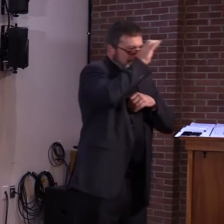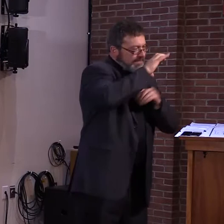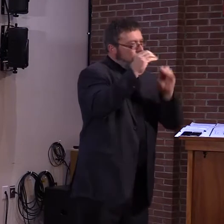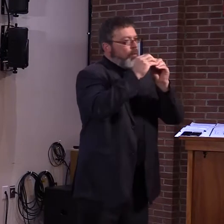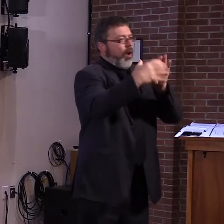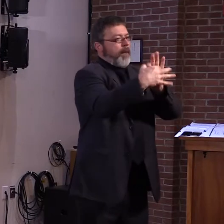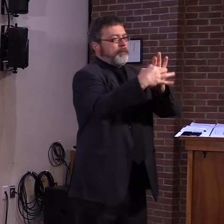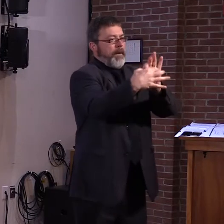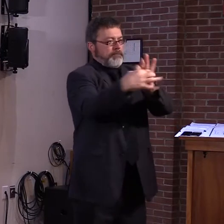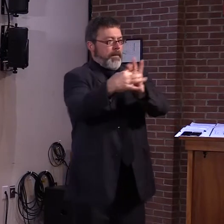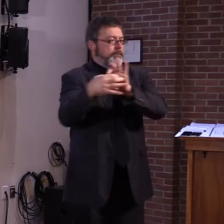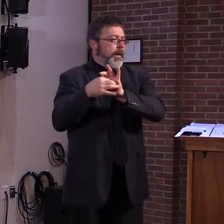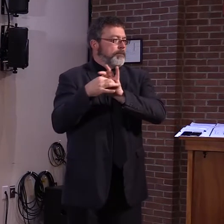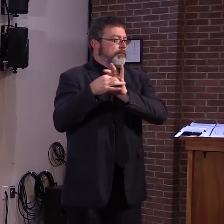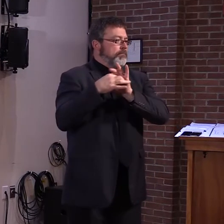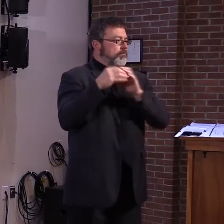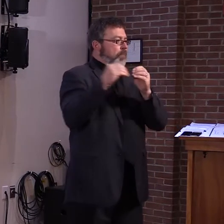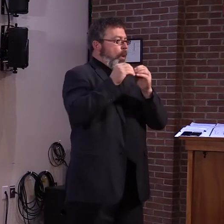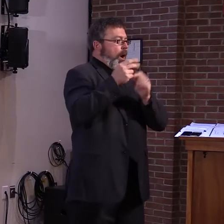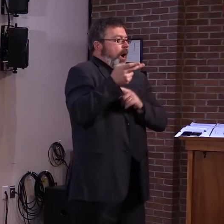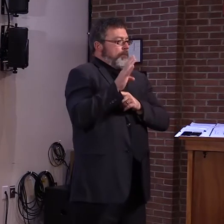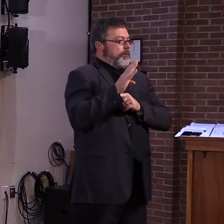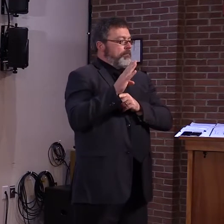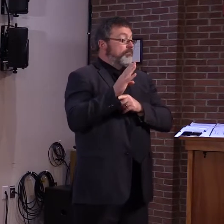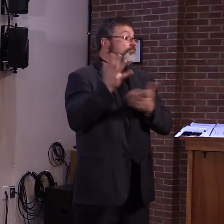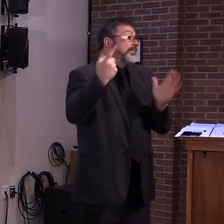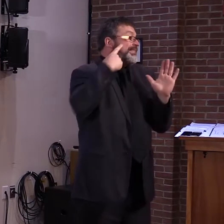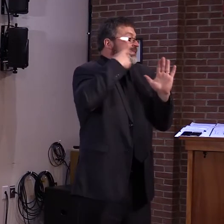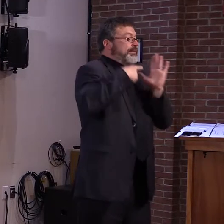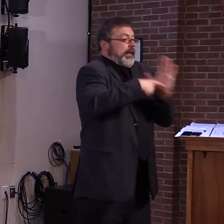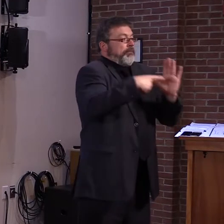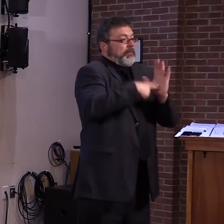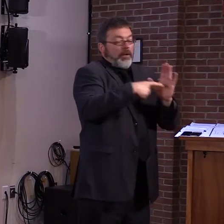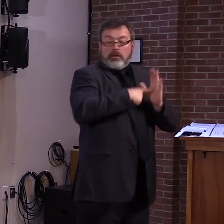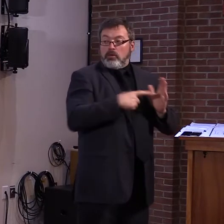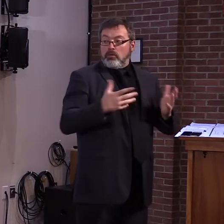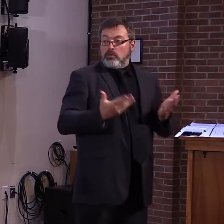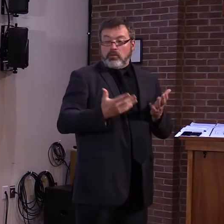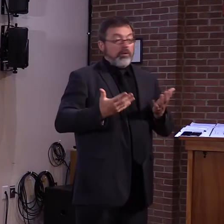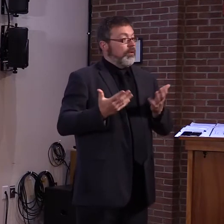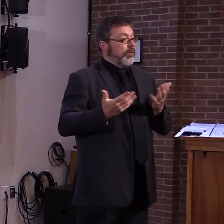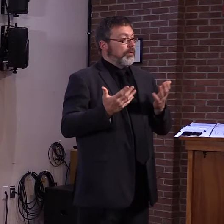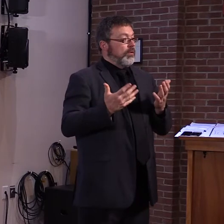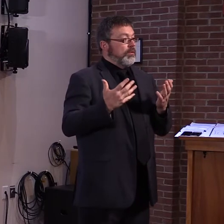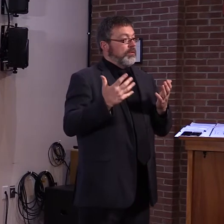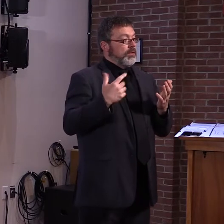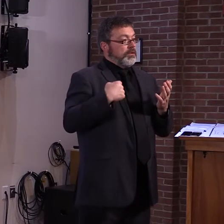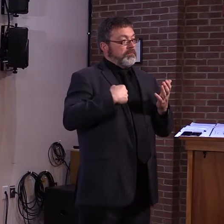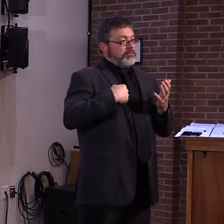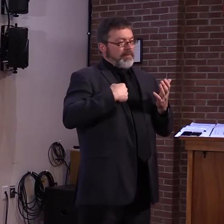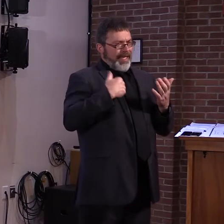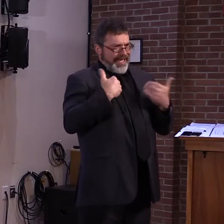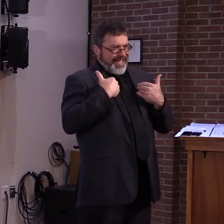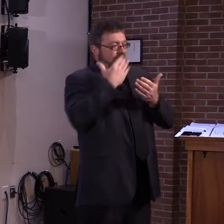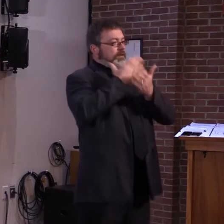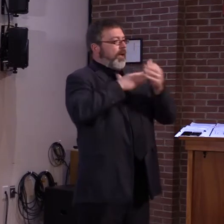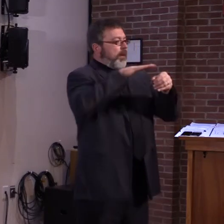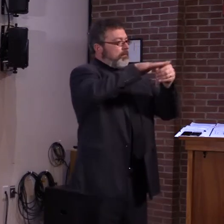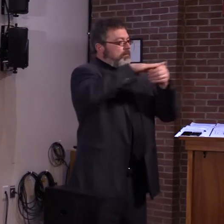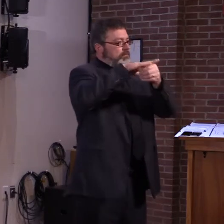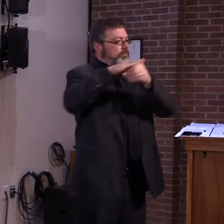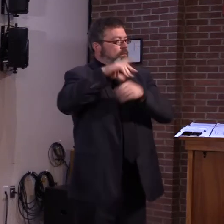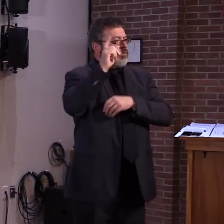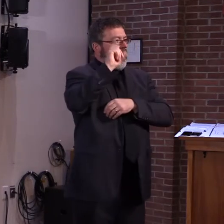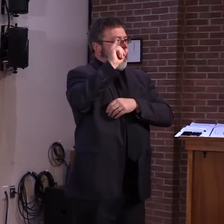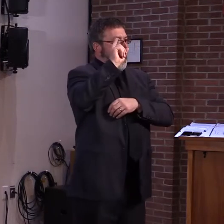For example, there are some places where we know there is an interest, but conversations are ongoing to